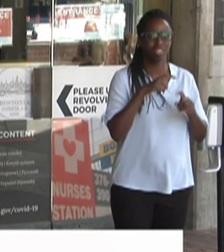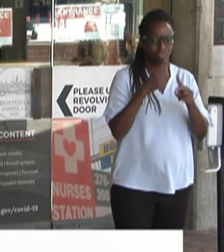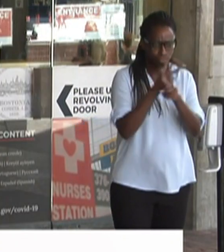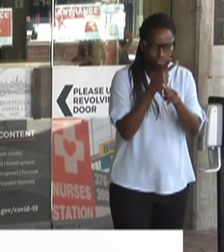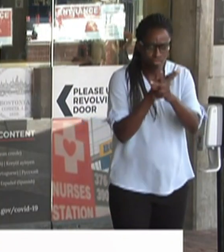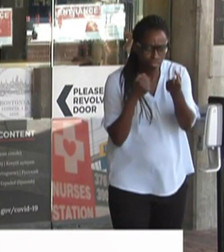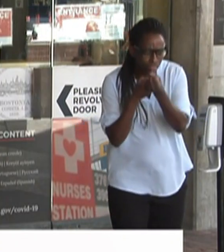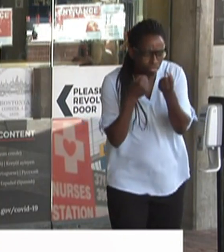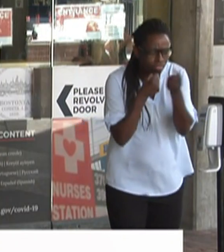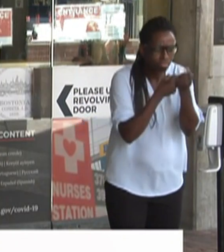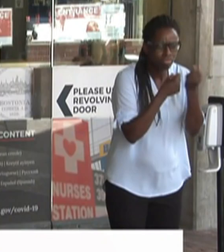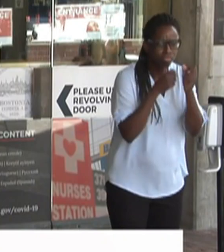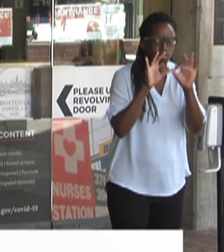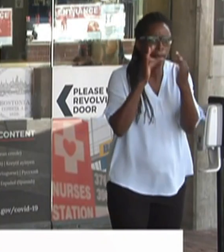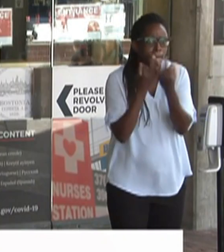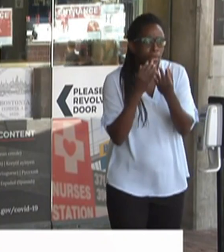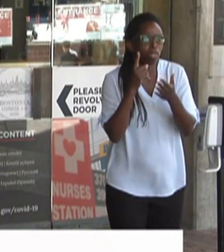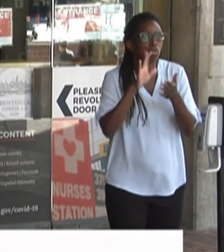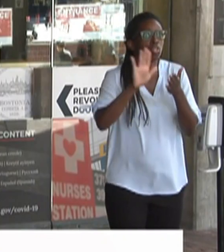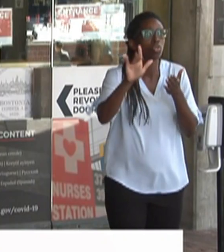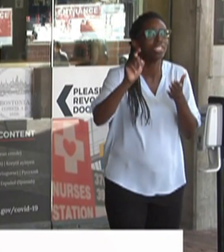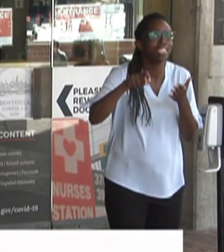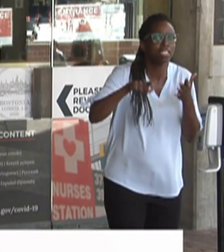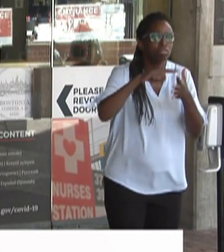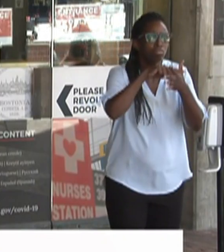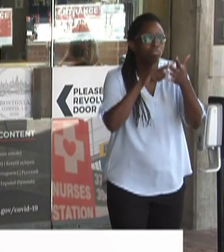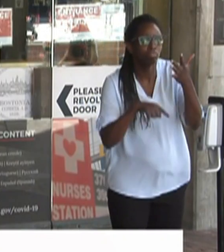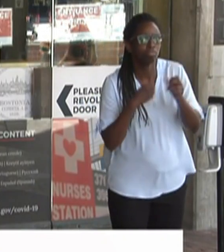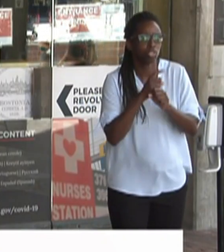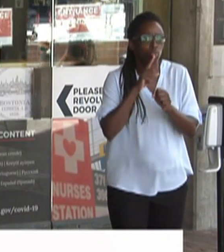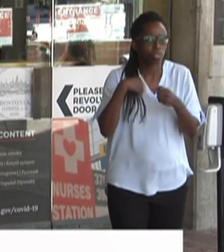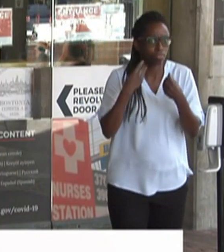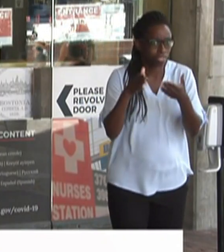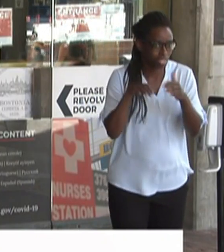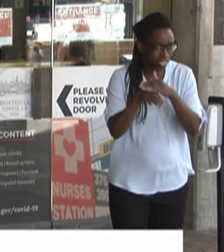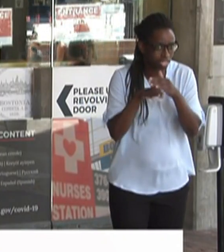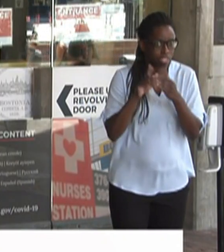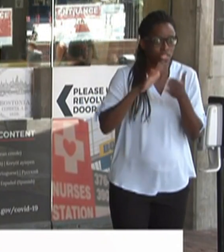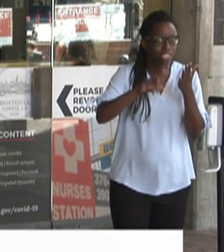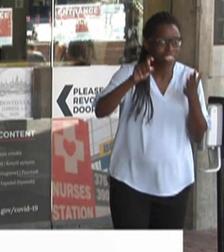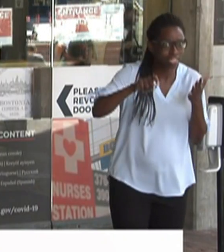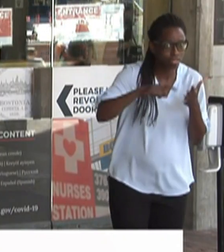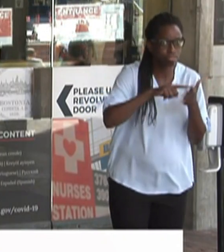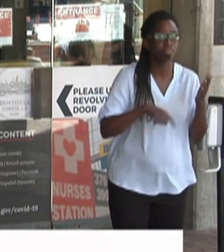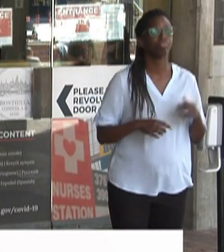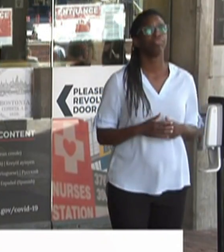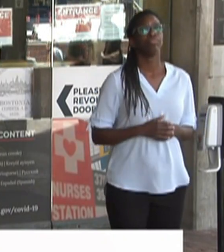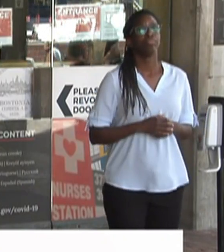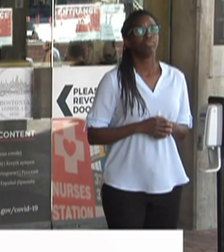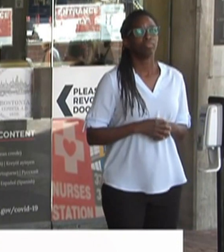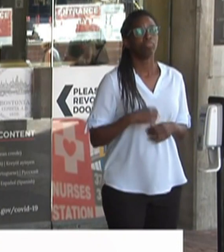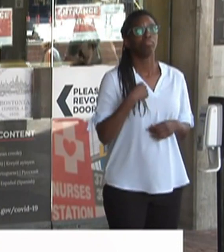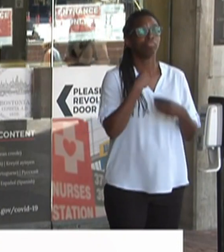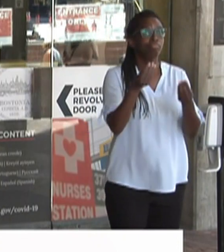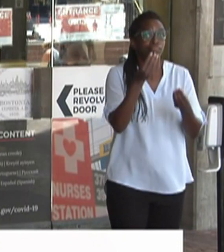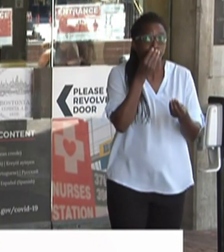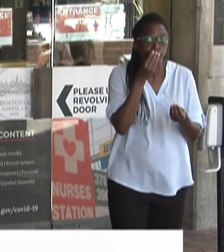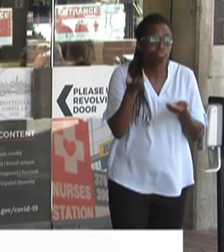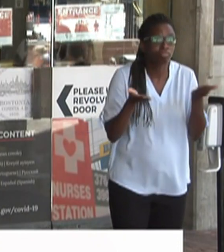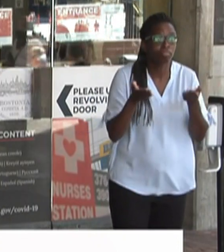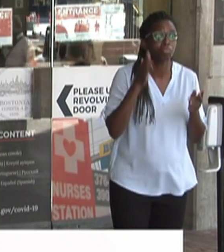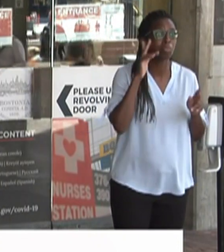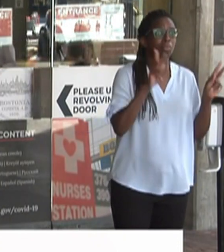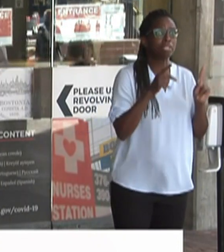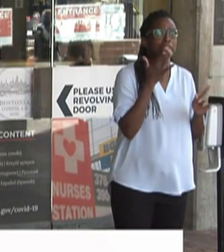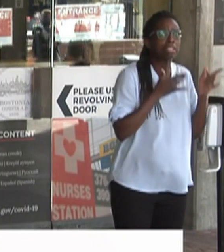Food access is another area that we've done a lot of work on in the last 5 months. We've had a major effort in the spring working with many partners to serve over 2